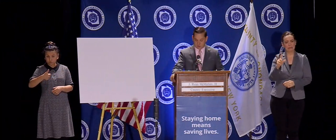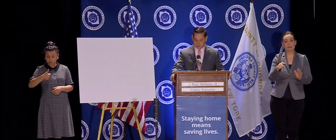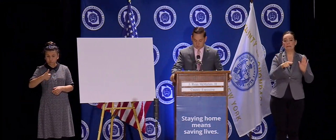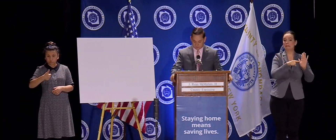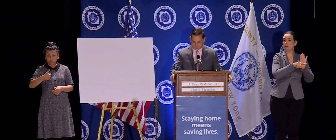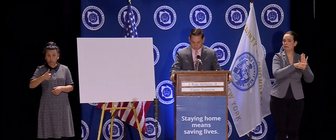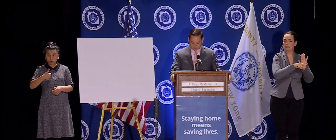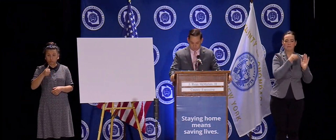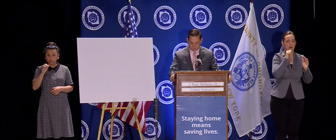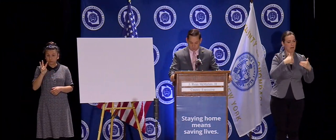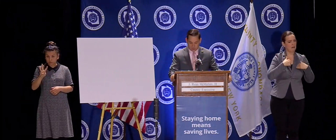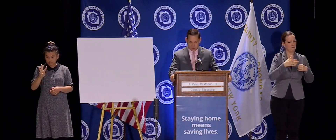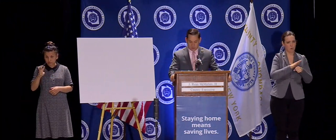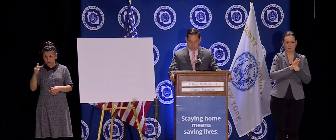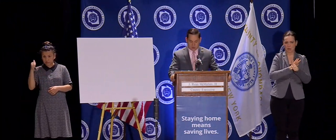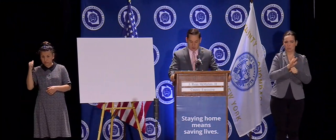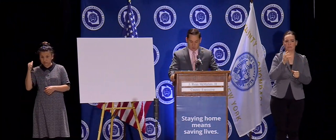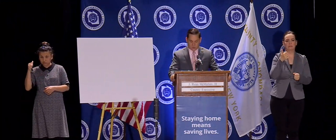negative results.